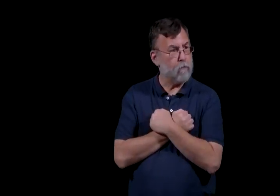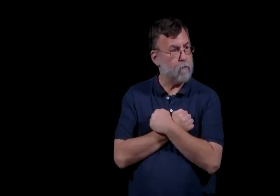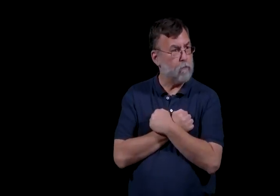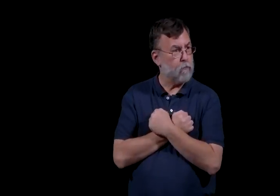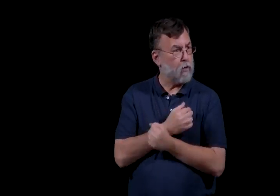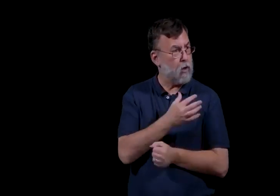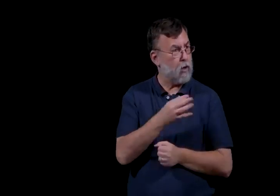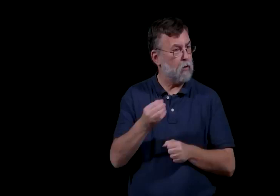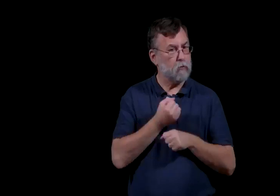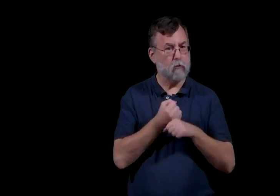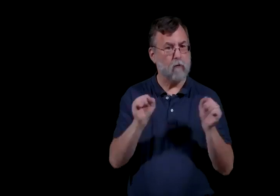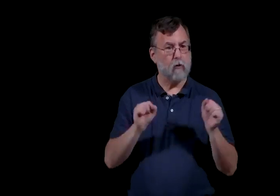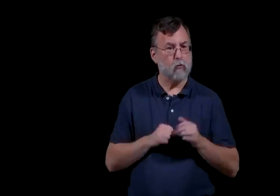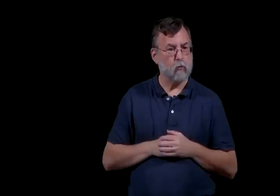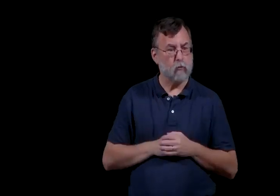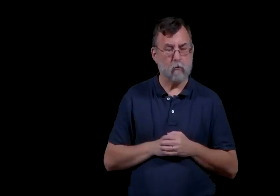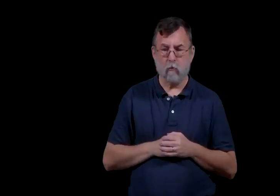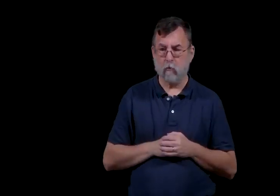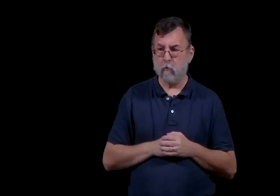love, and salvation.